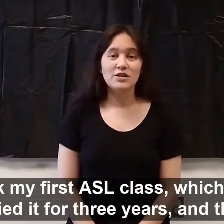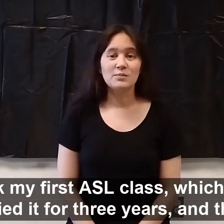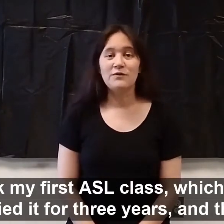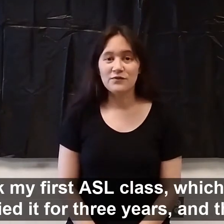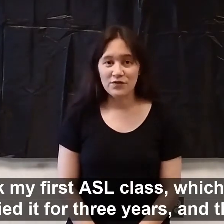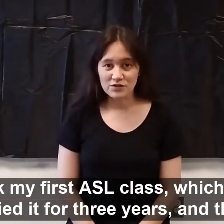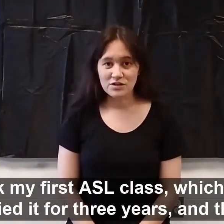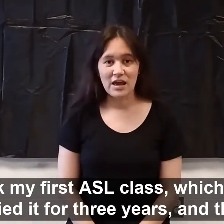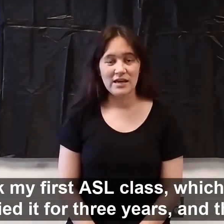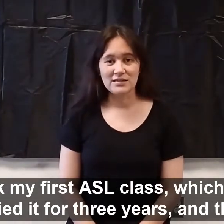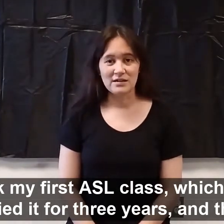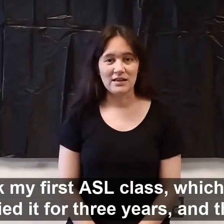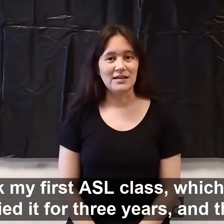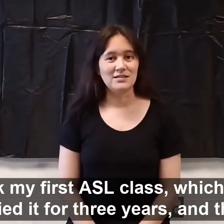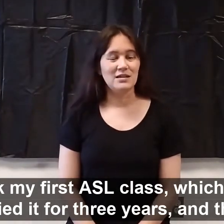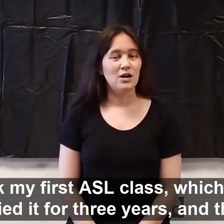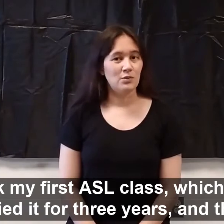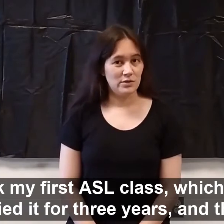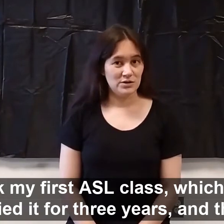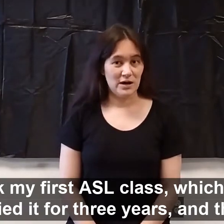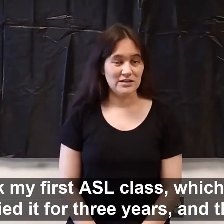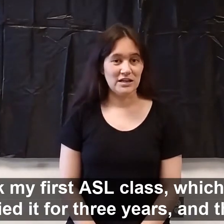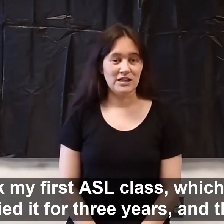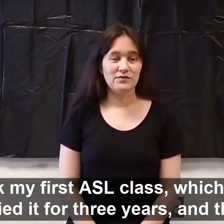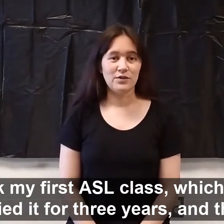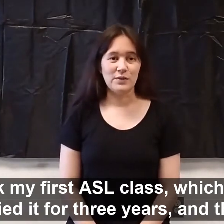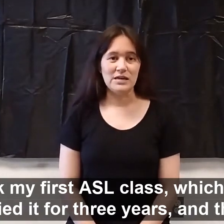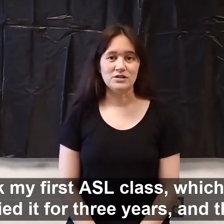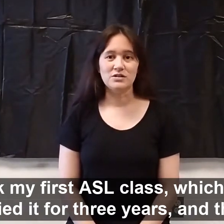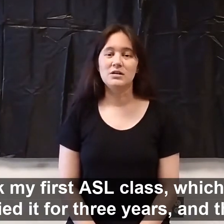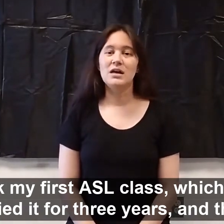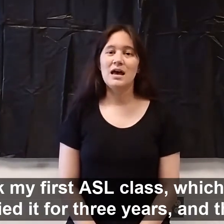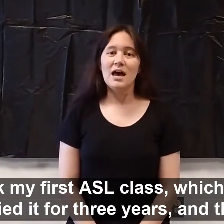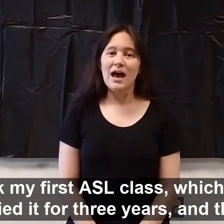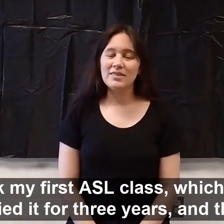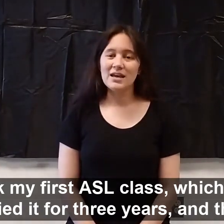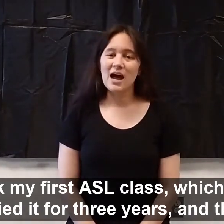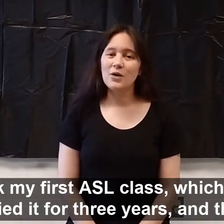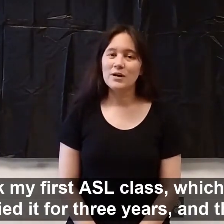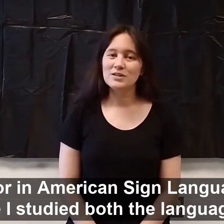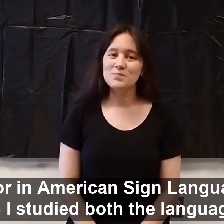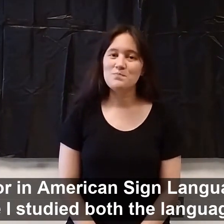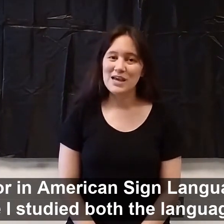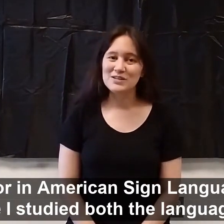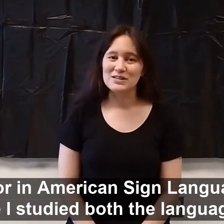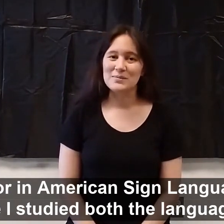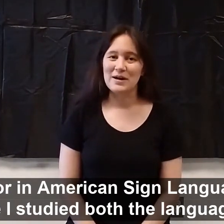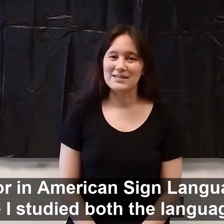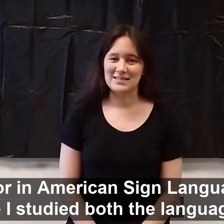my first ASL class, which is where I studied it for 3 years, and then I went on to major in American Sign